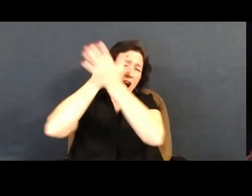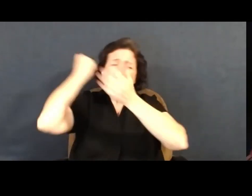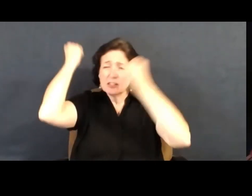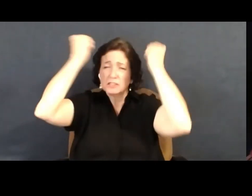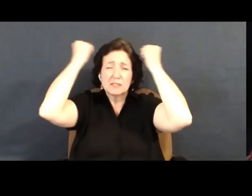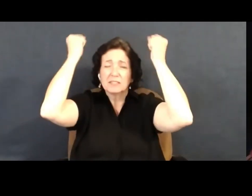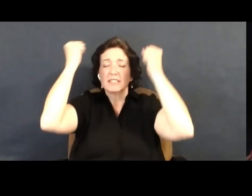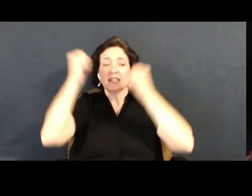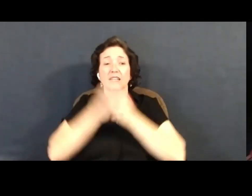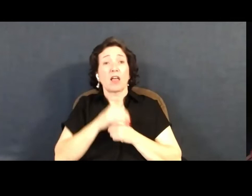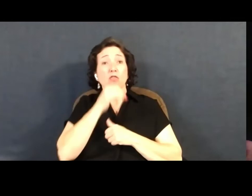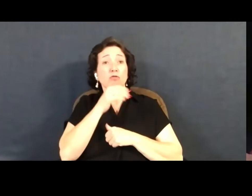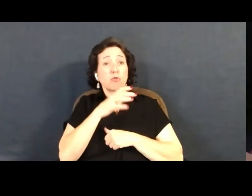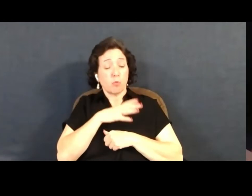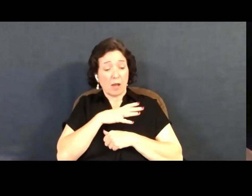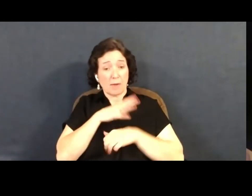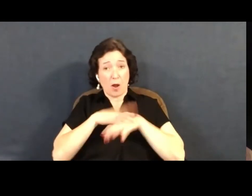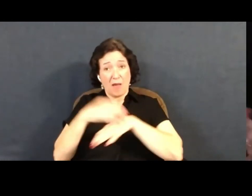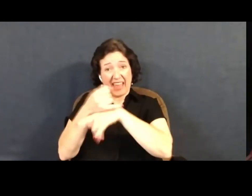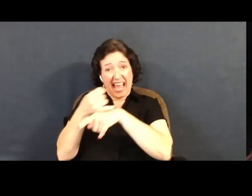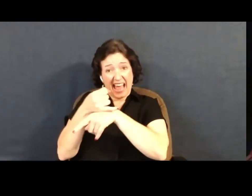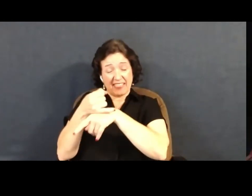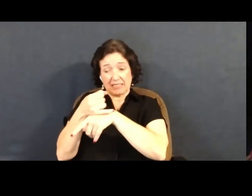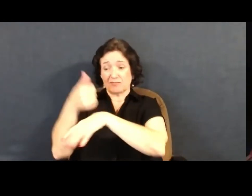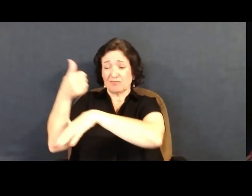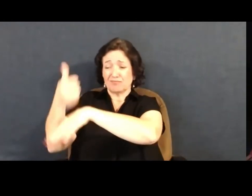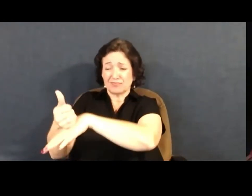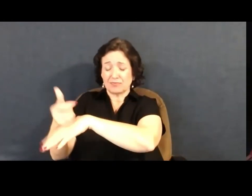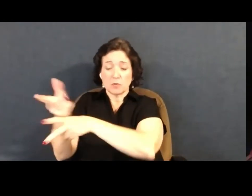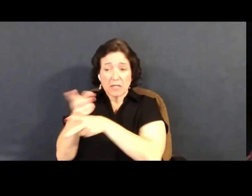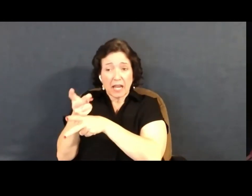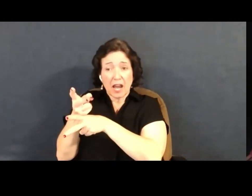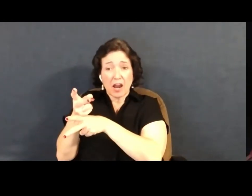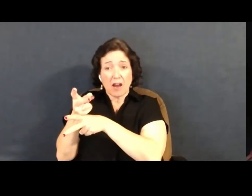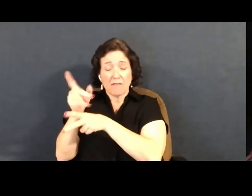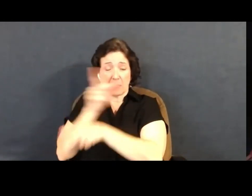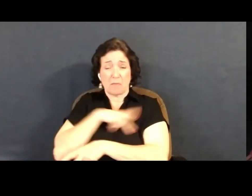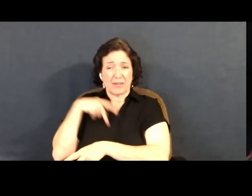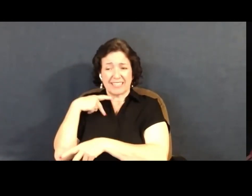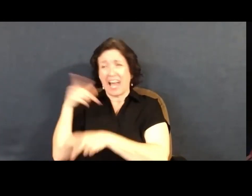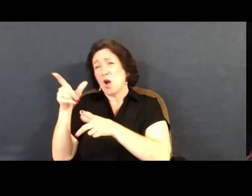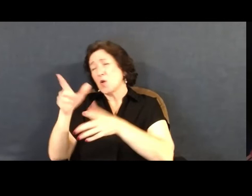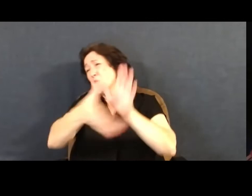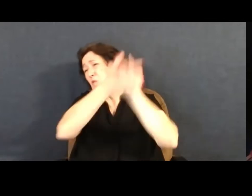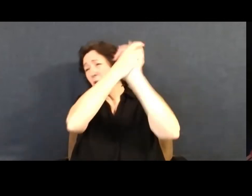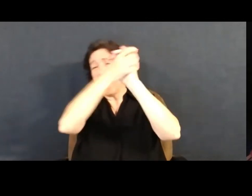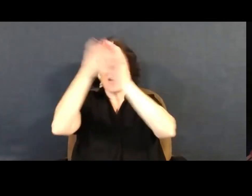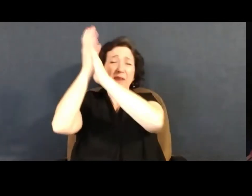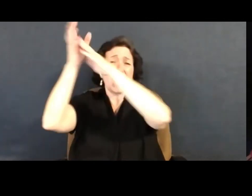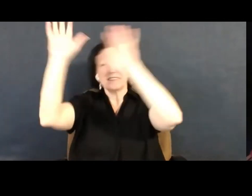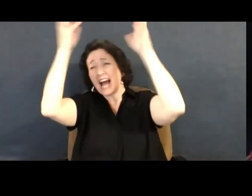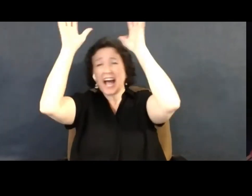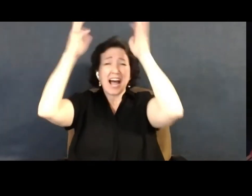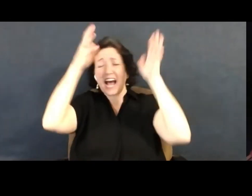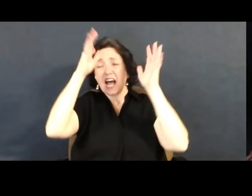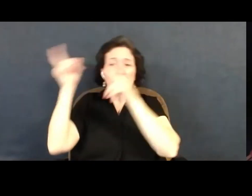from the women on the island that had been there to look after the princess. "Hooray!" they cried. And then they